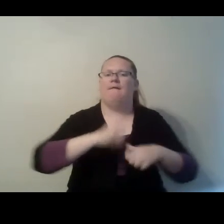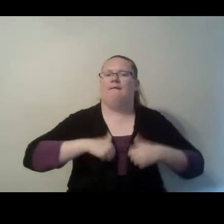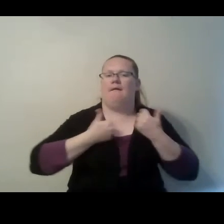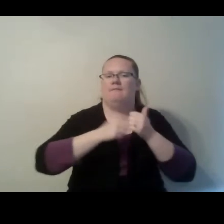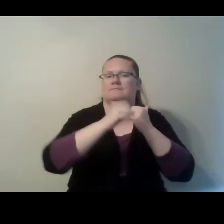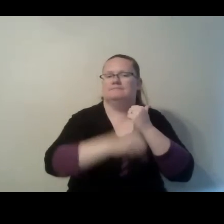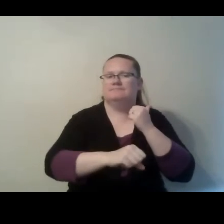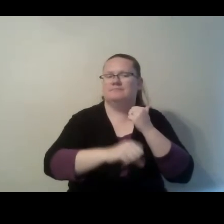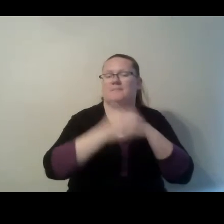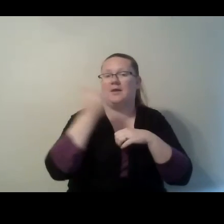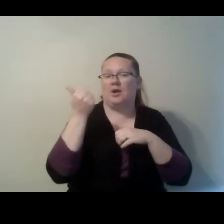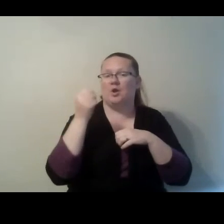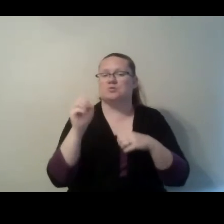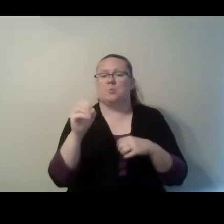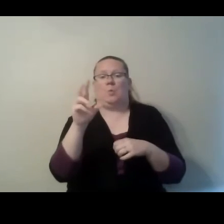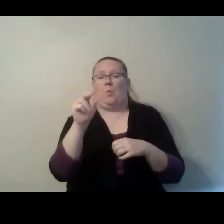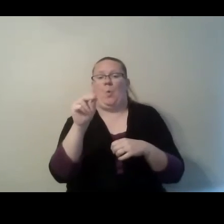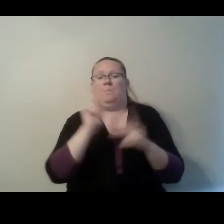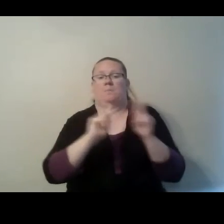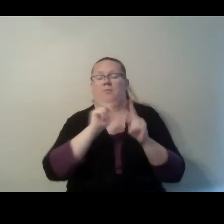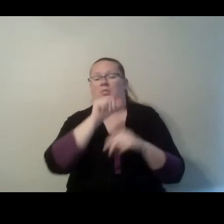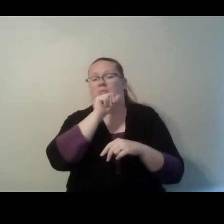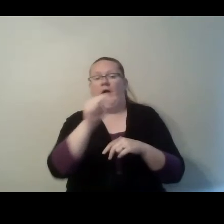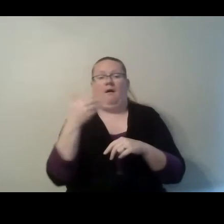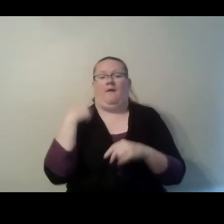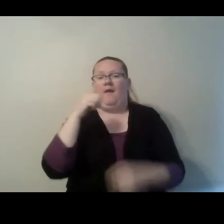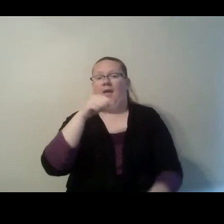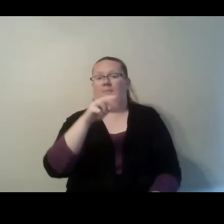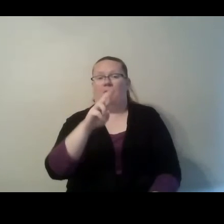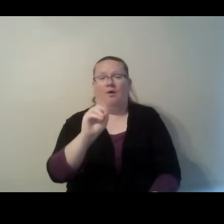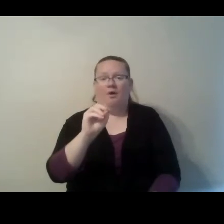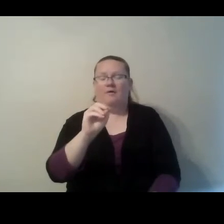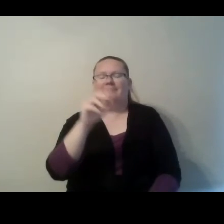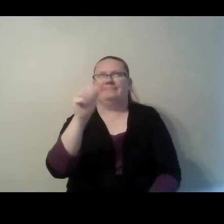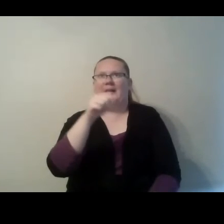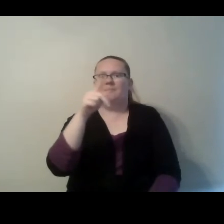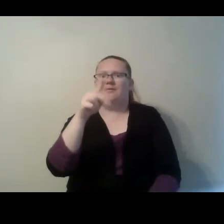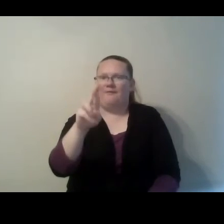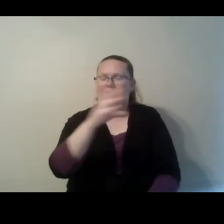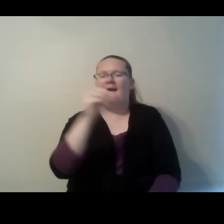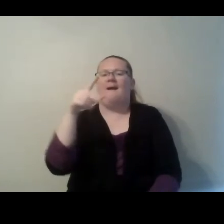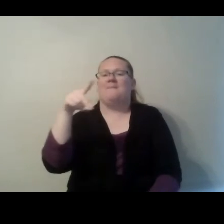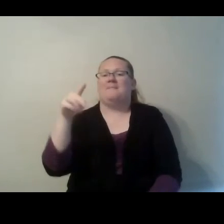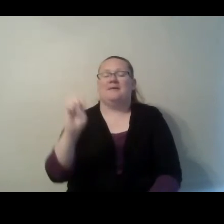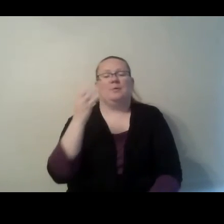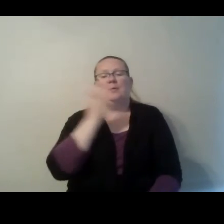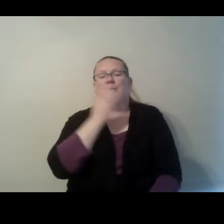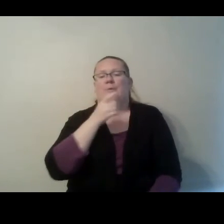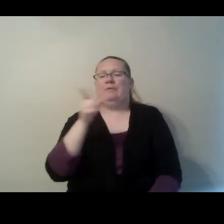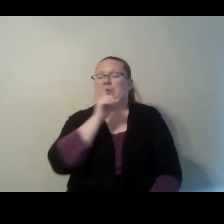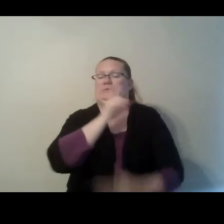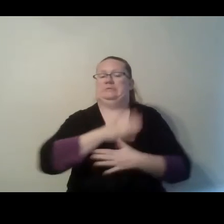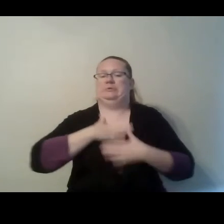No, our people love the fact that they have the APRs and the PPE. So we just ask that they continue to, actually